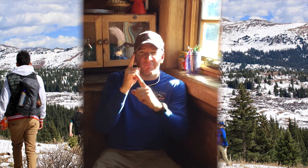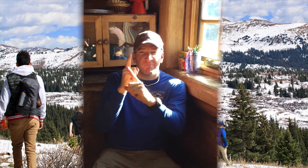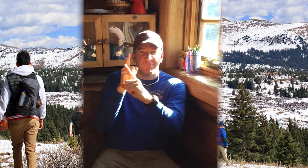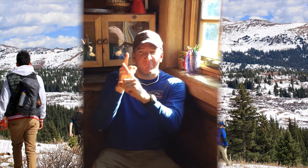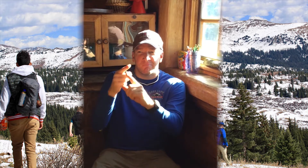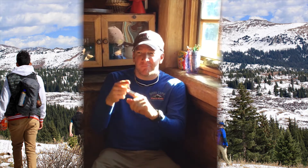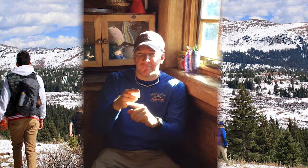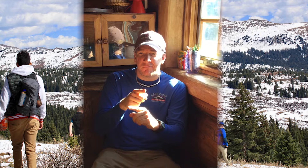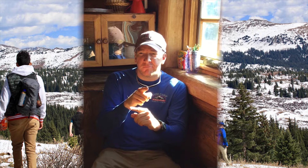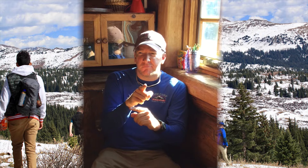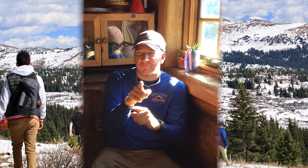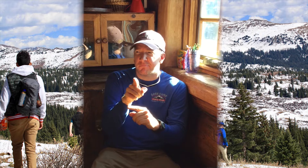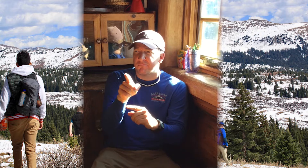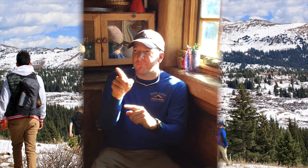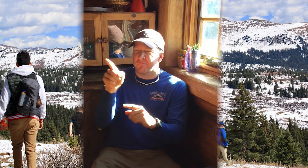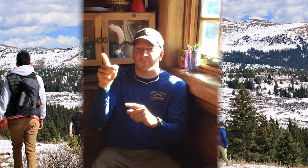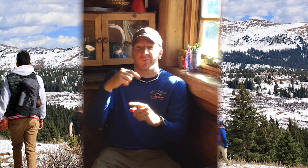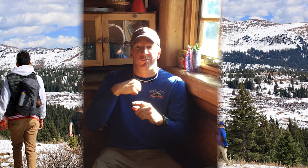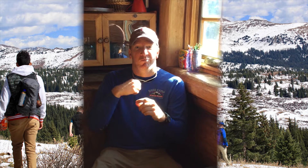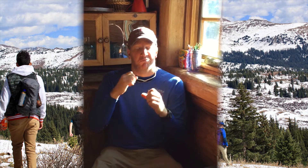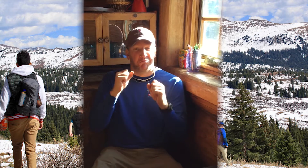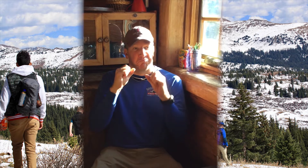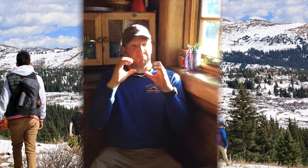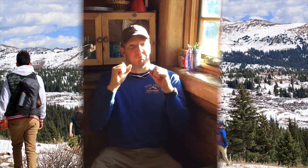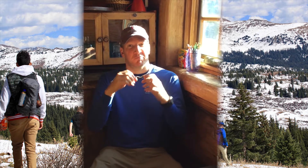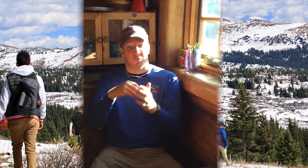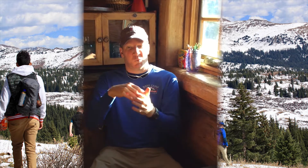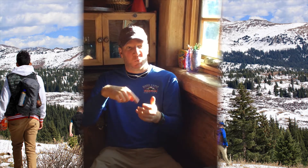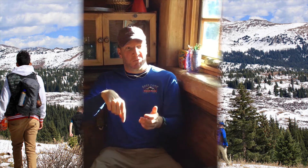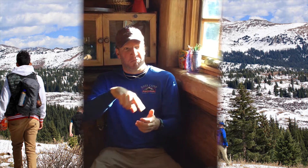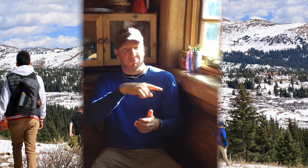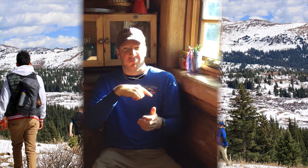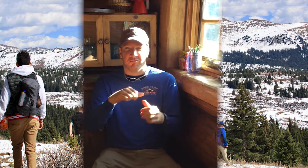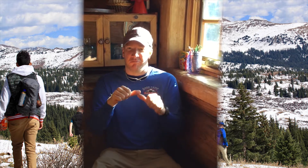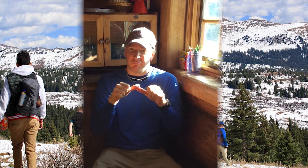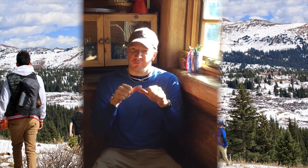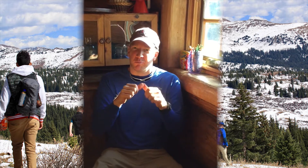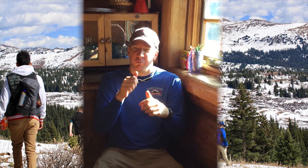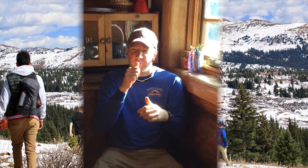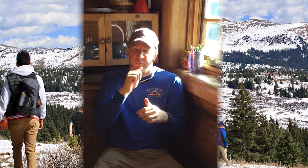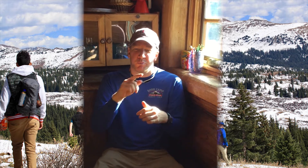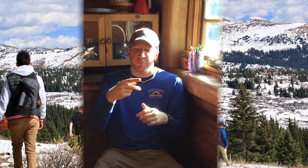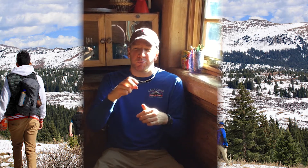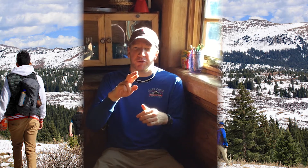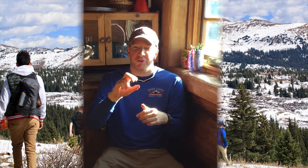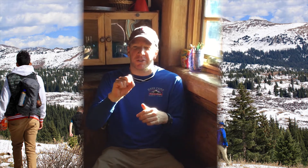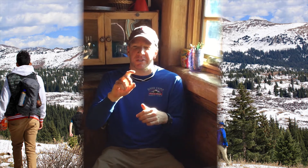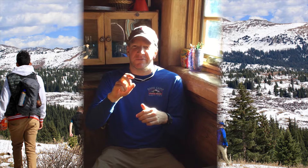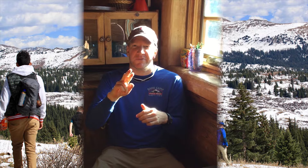for a little bit, but we knew where we were heading, kept going, and I was really amazed at the students. They really